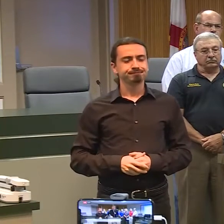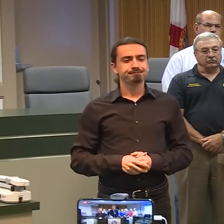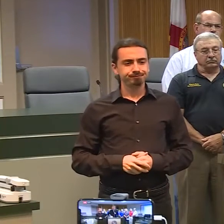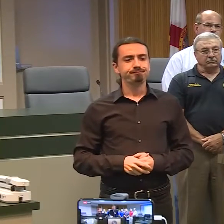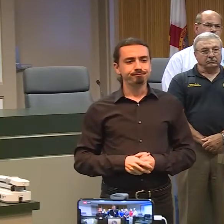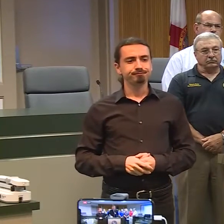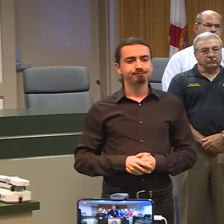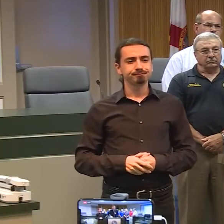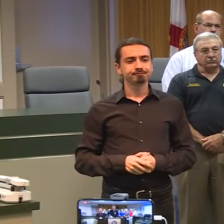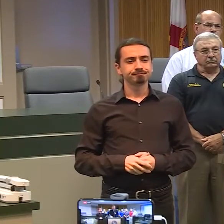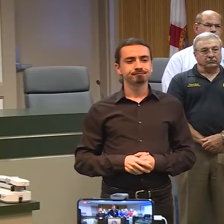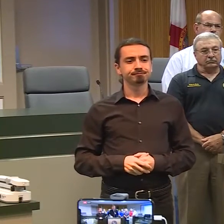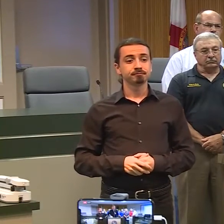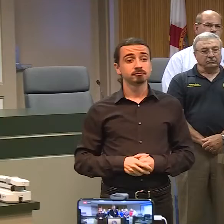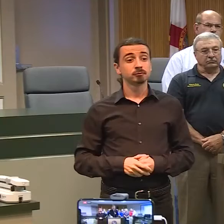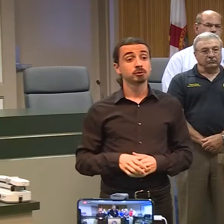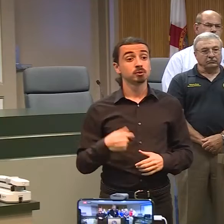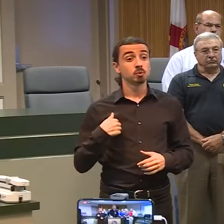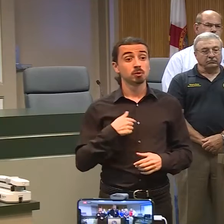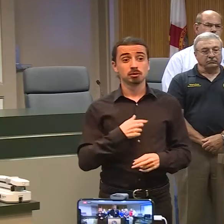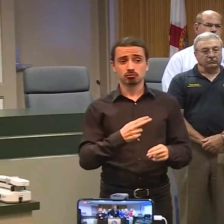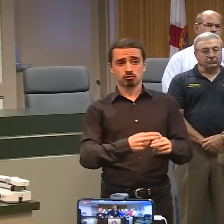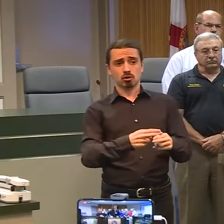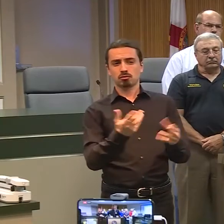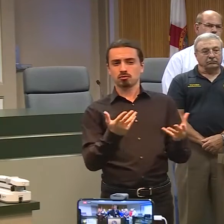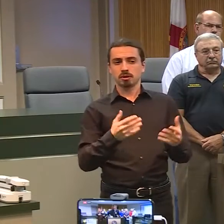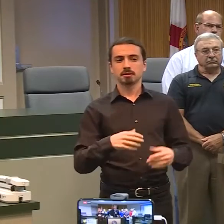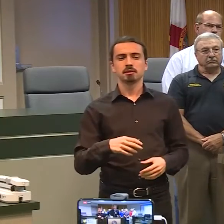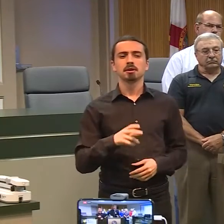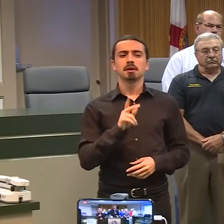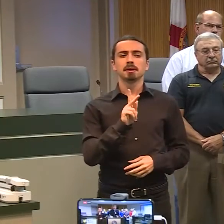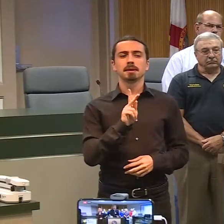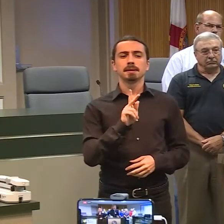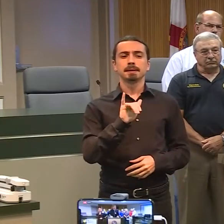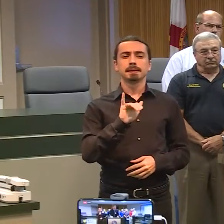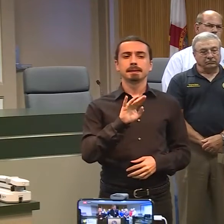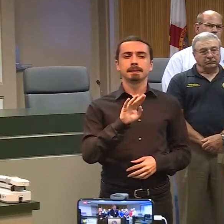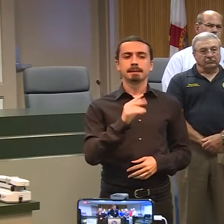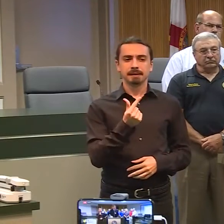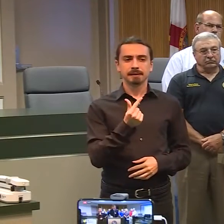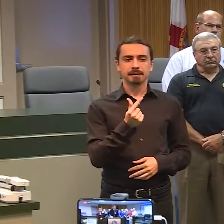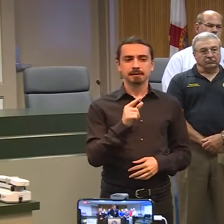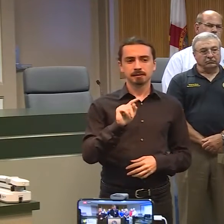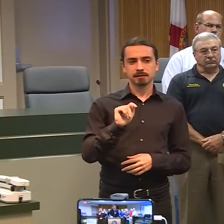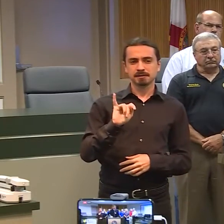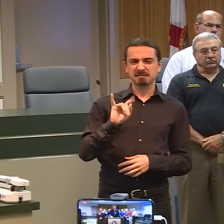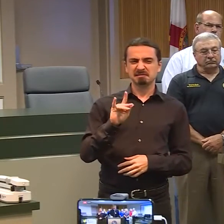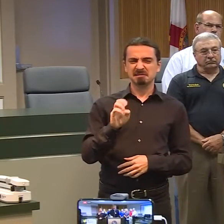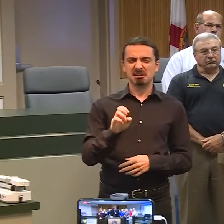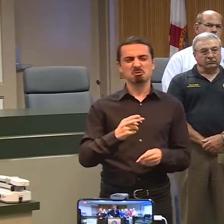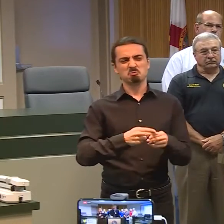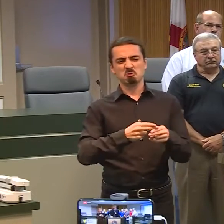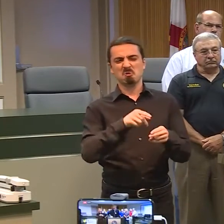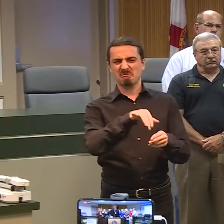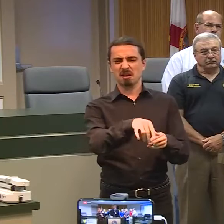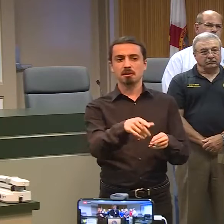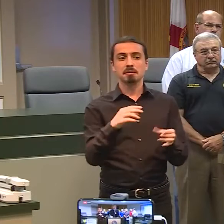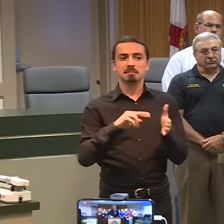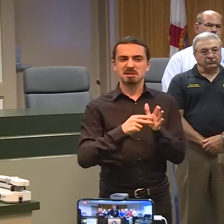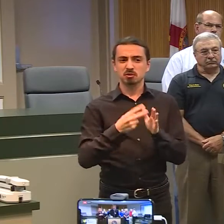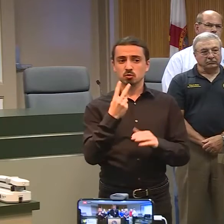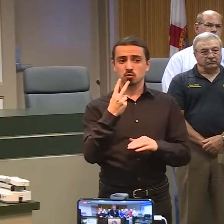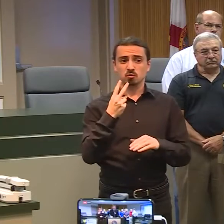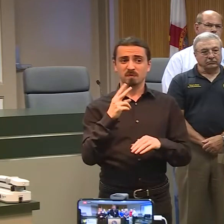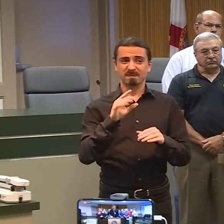at what we call king tide, or a high tide, which is 2 feet above normal, and we're going to see probably about a 4 to 6 foot surge in the river over